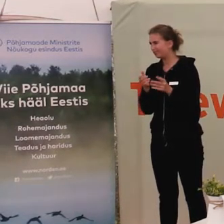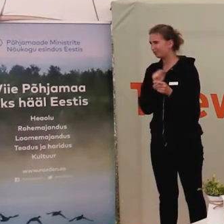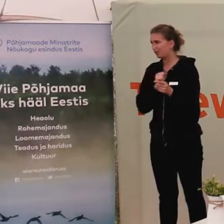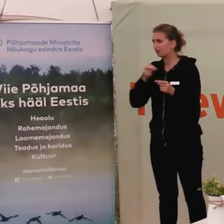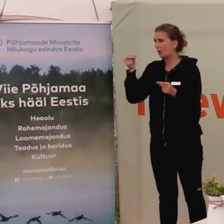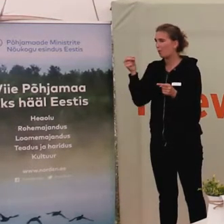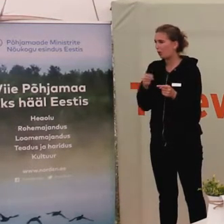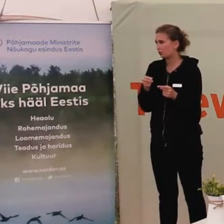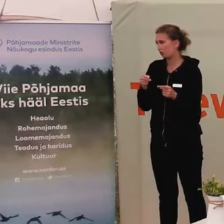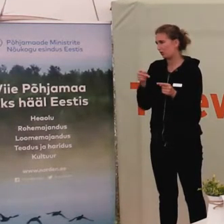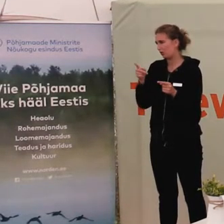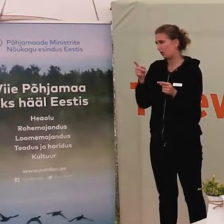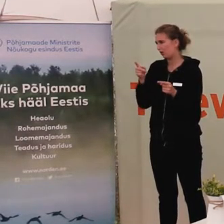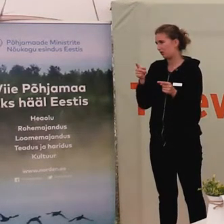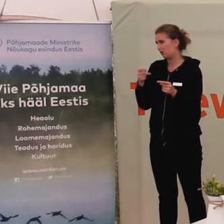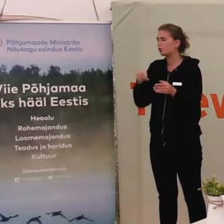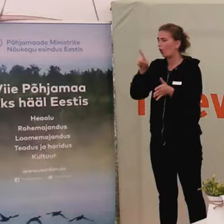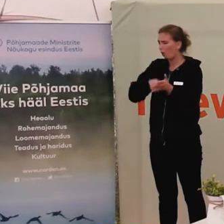tax